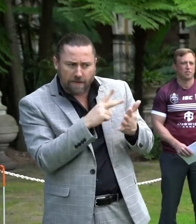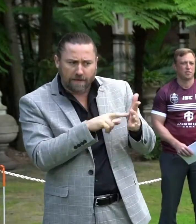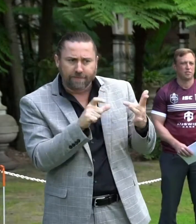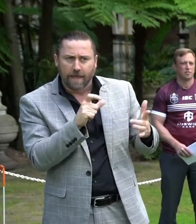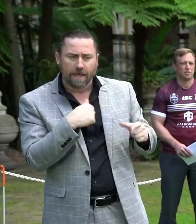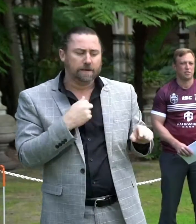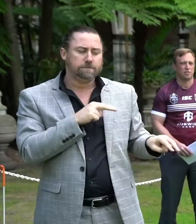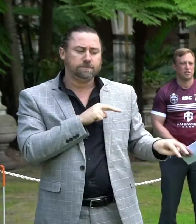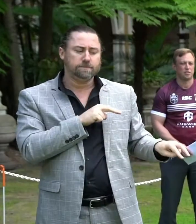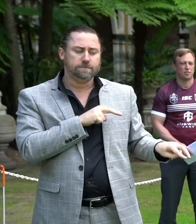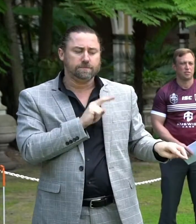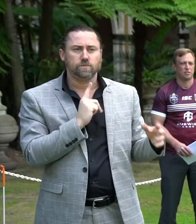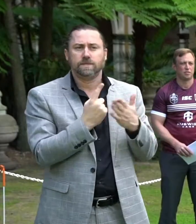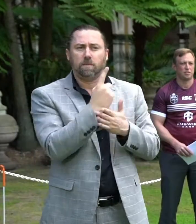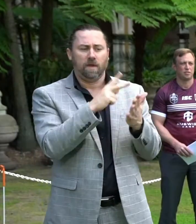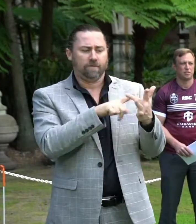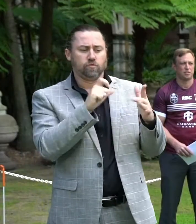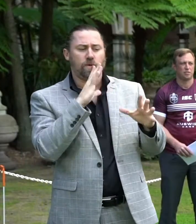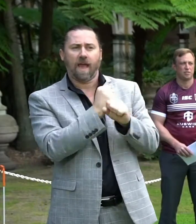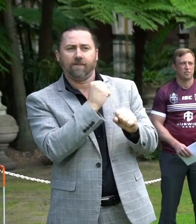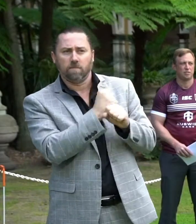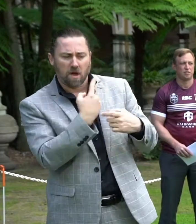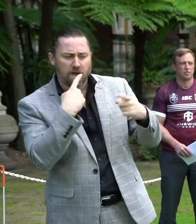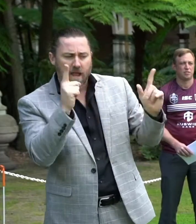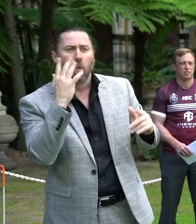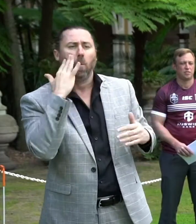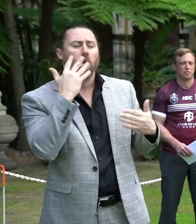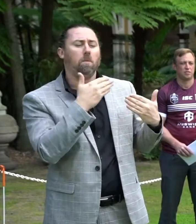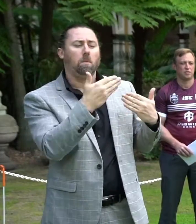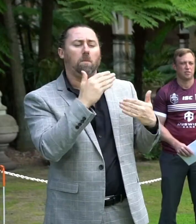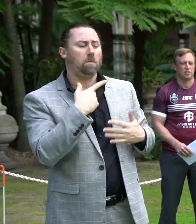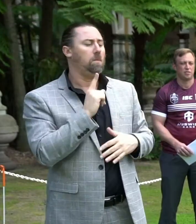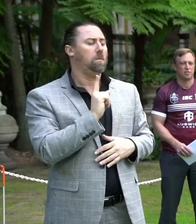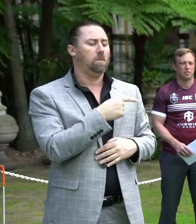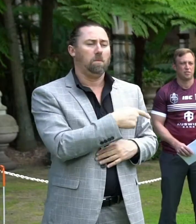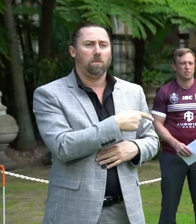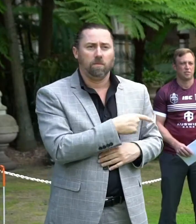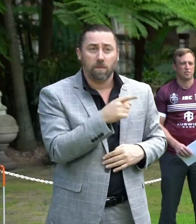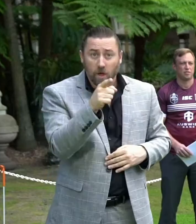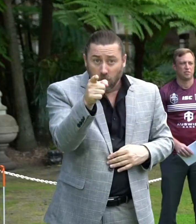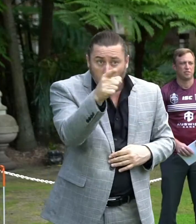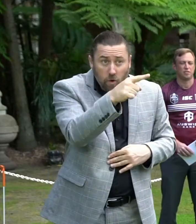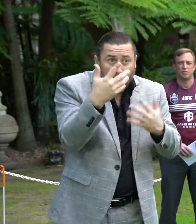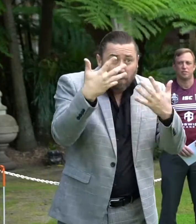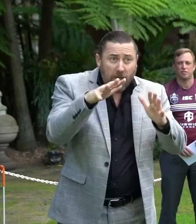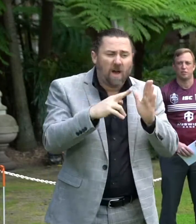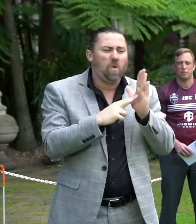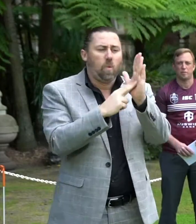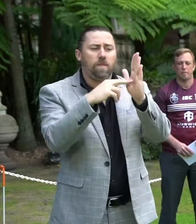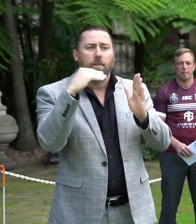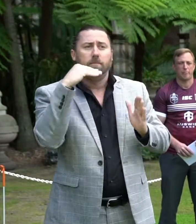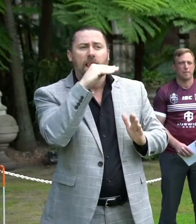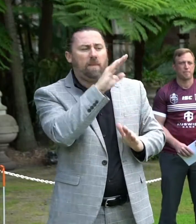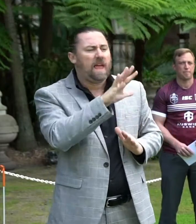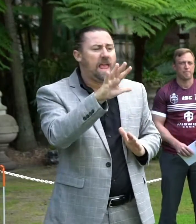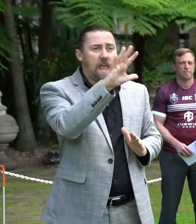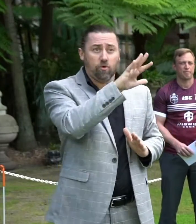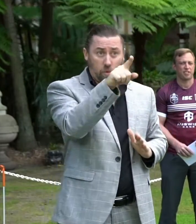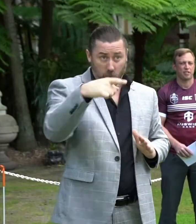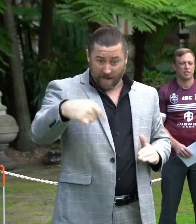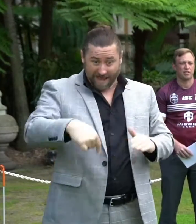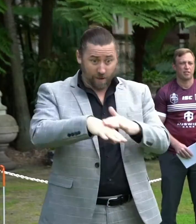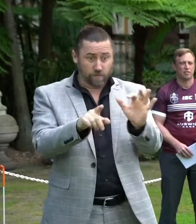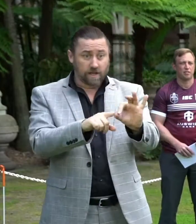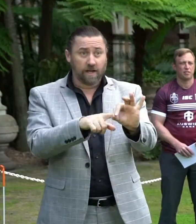further announcements from the Victorian Government. But in the meantime, if you have been to North Melbourne and you are now in Queensland, if